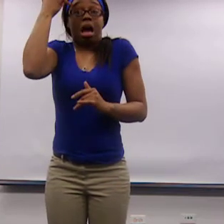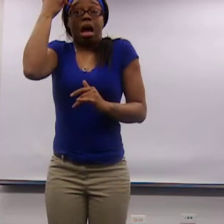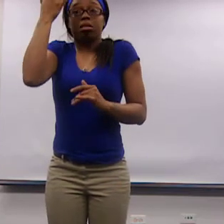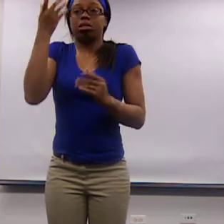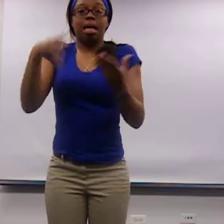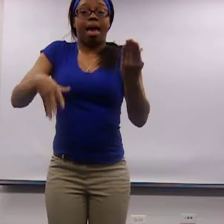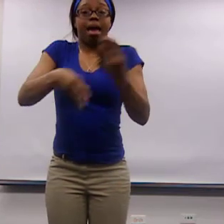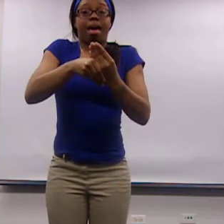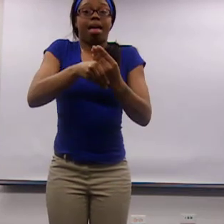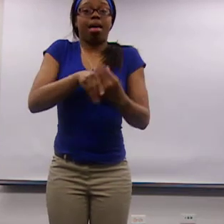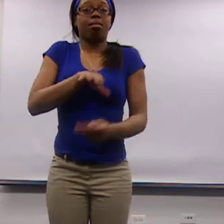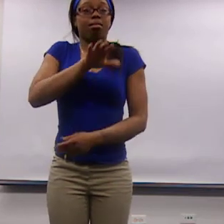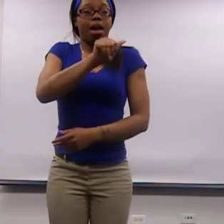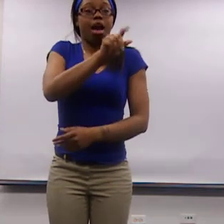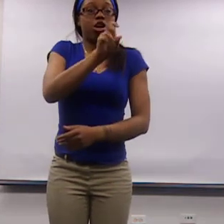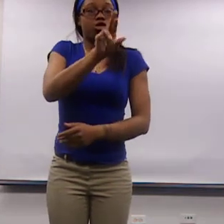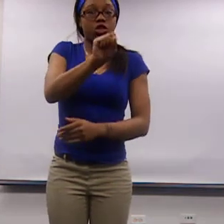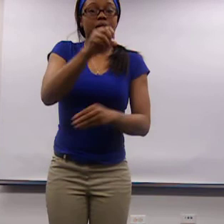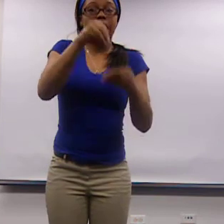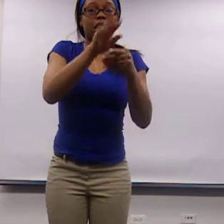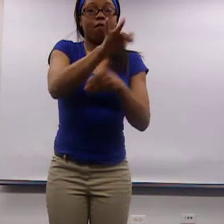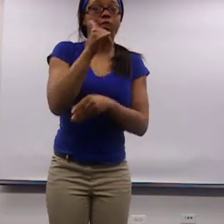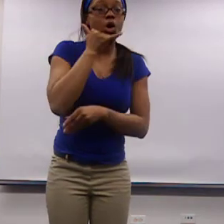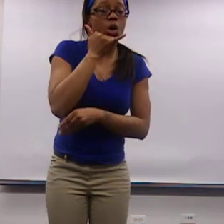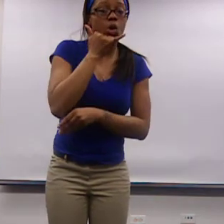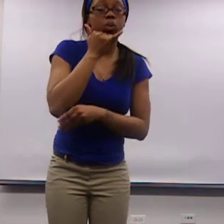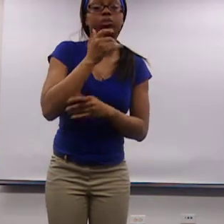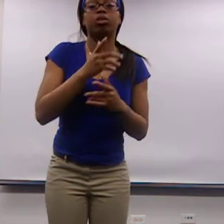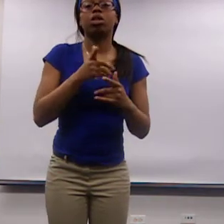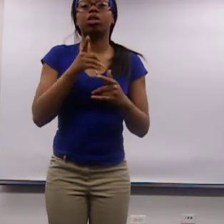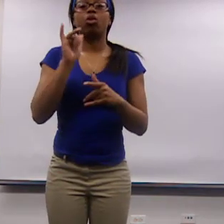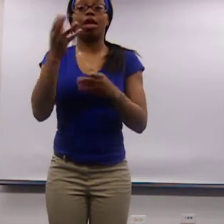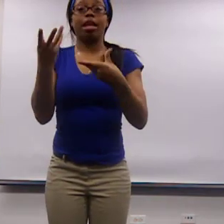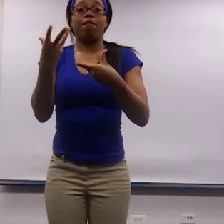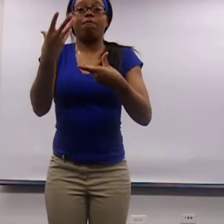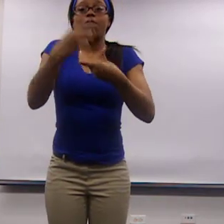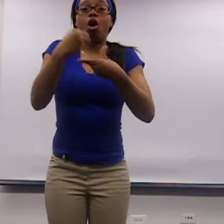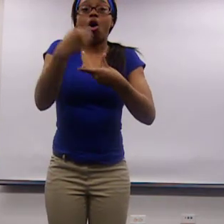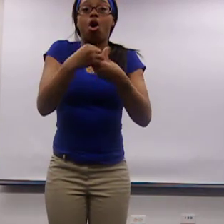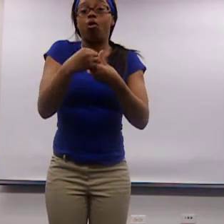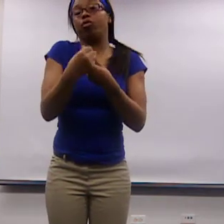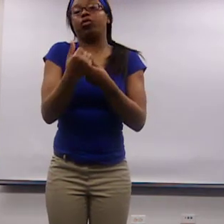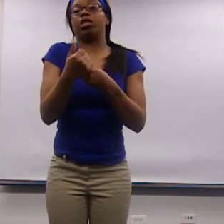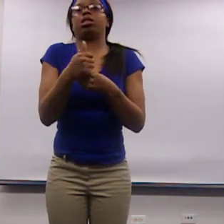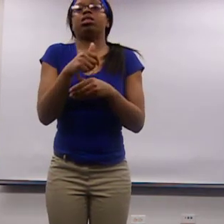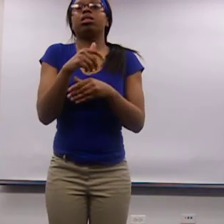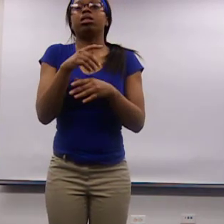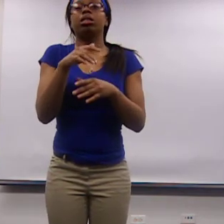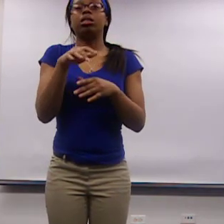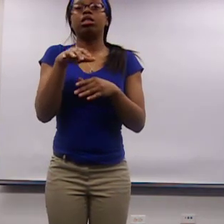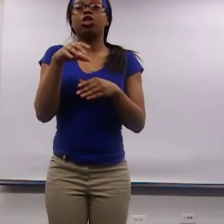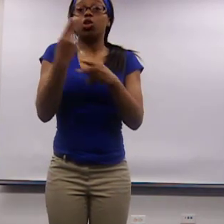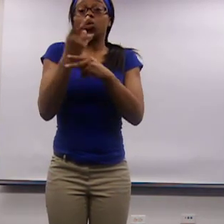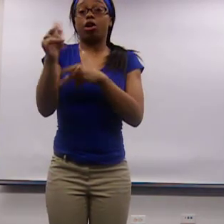address, and those organizations that involve the internet phones are not required by law to ask for the addresses,